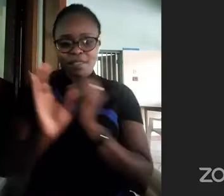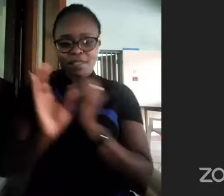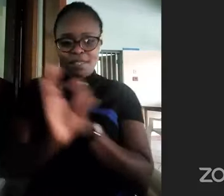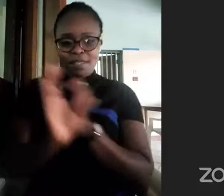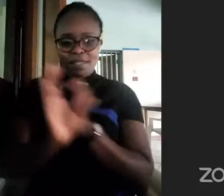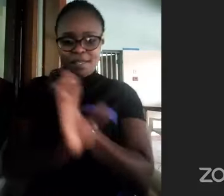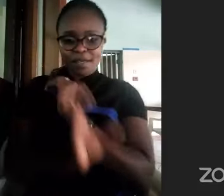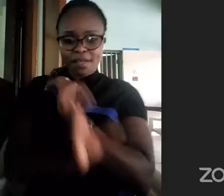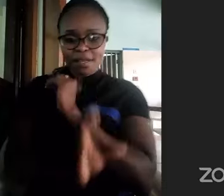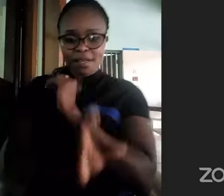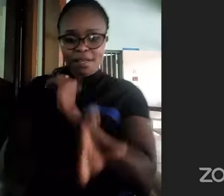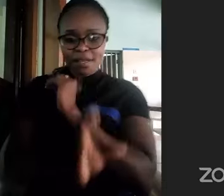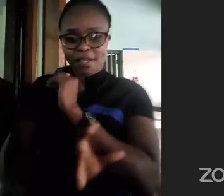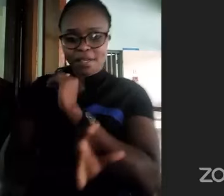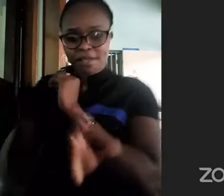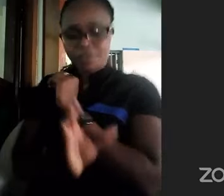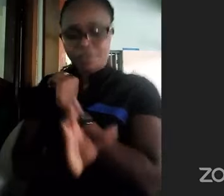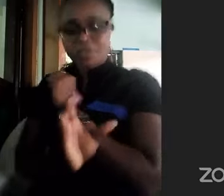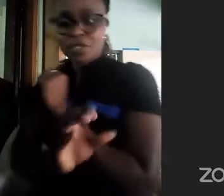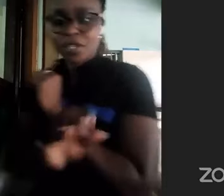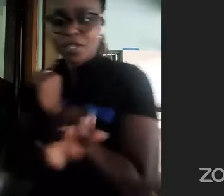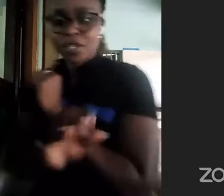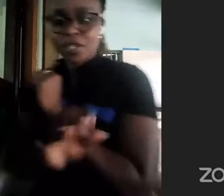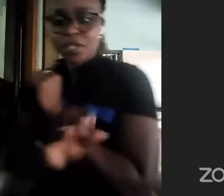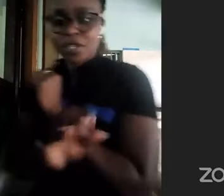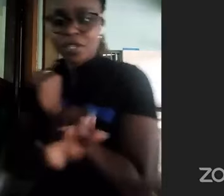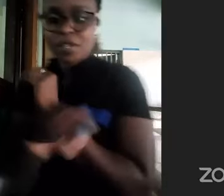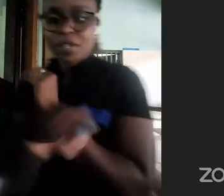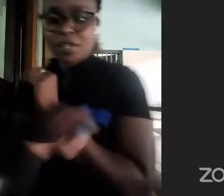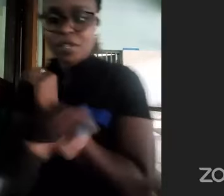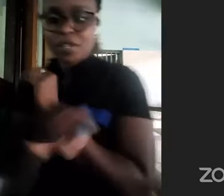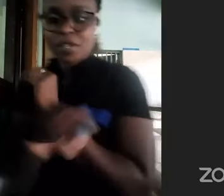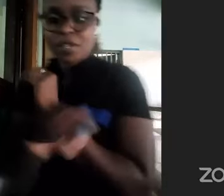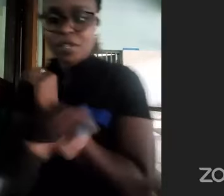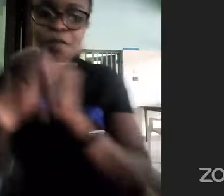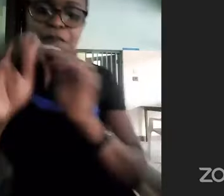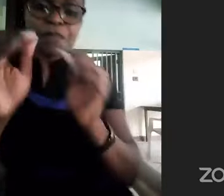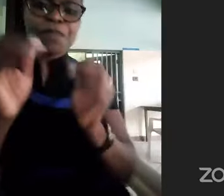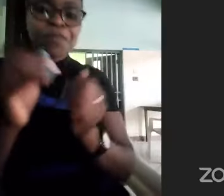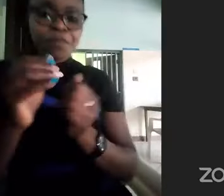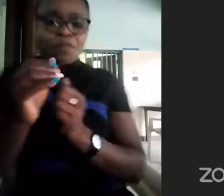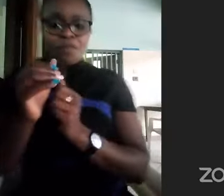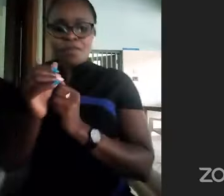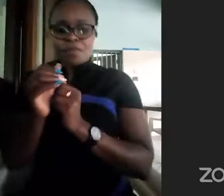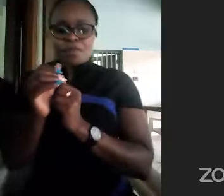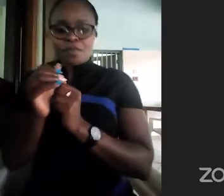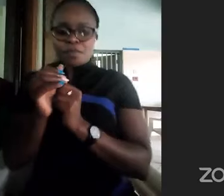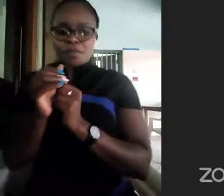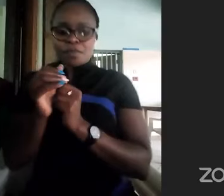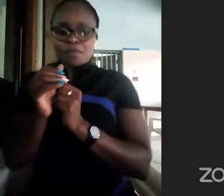the access to sexual reproductive health services within the country. So basically, I want to begin